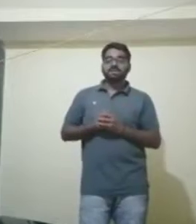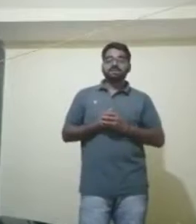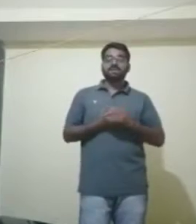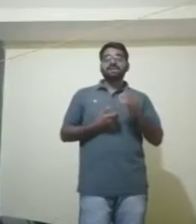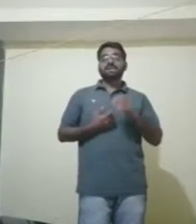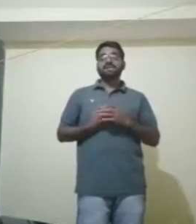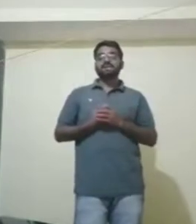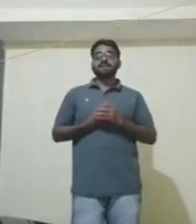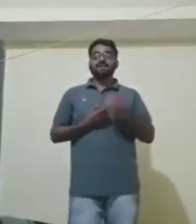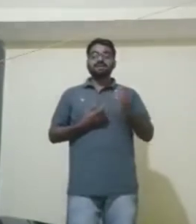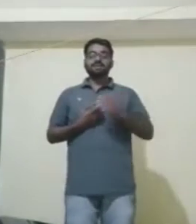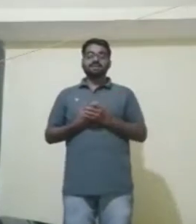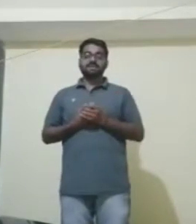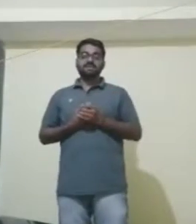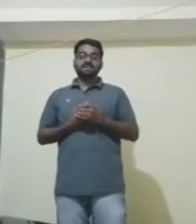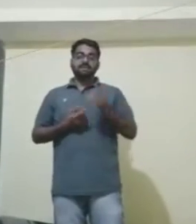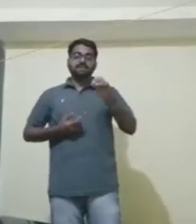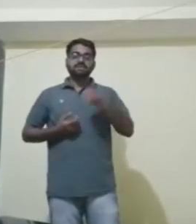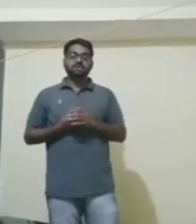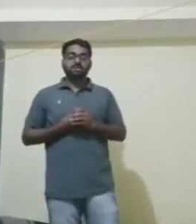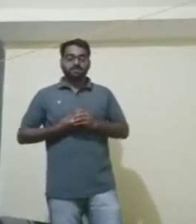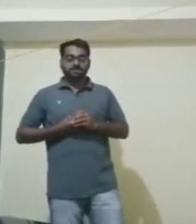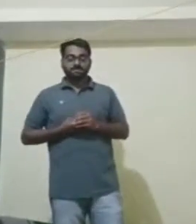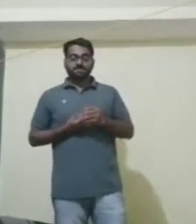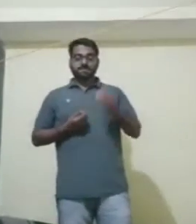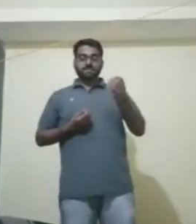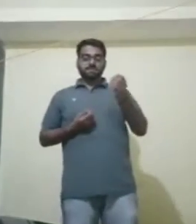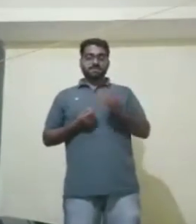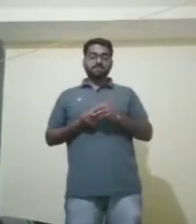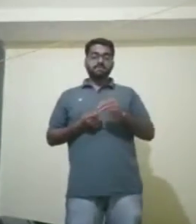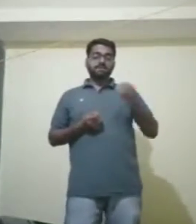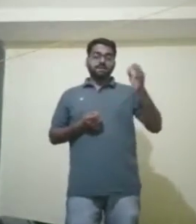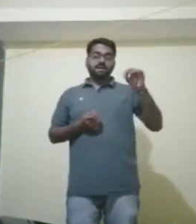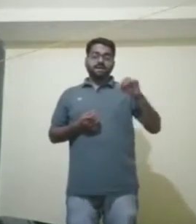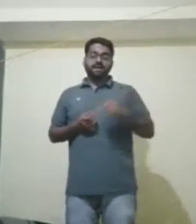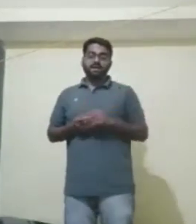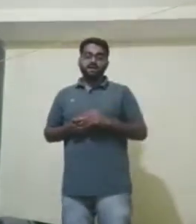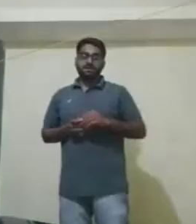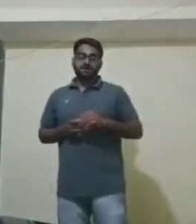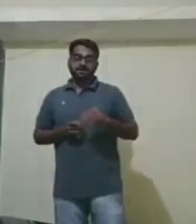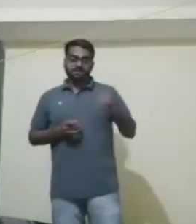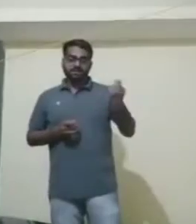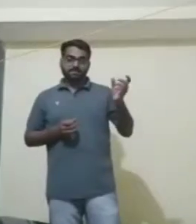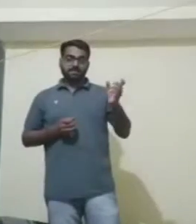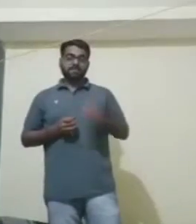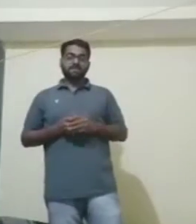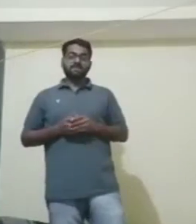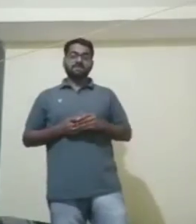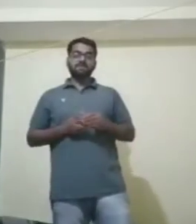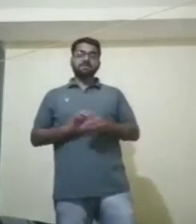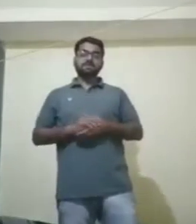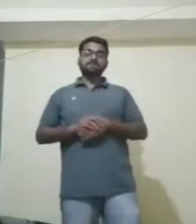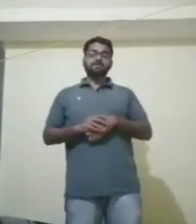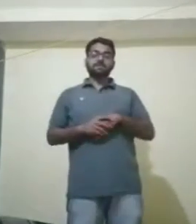method, declaration is yes dot trim, and after that the trim is